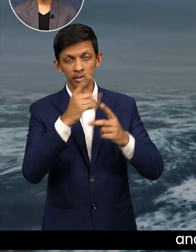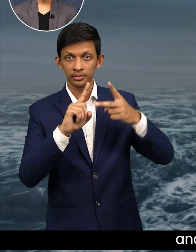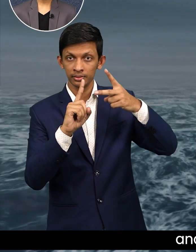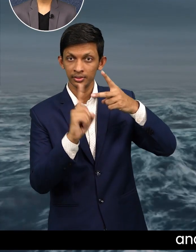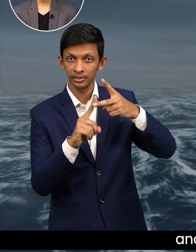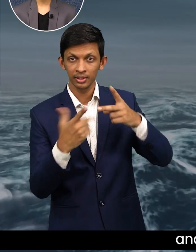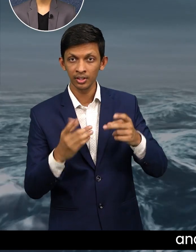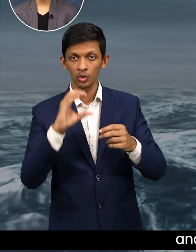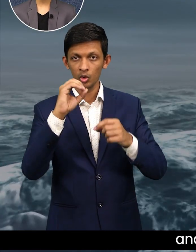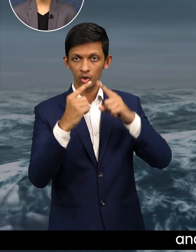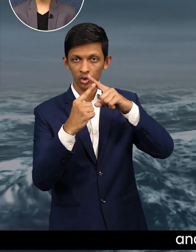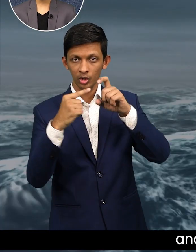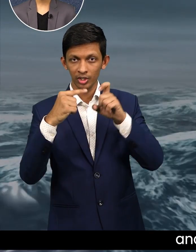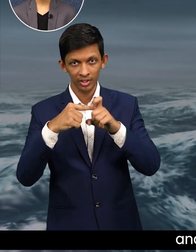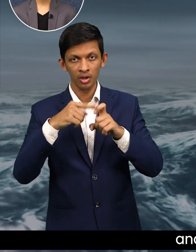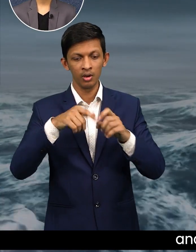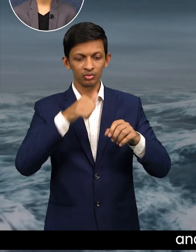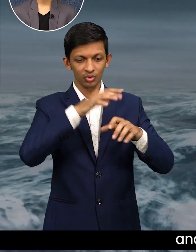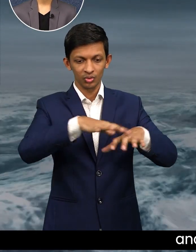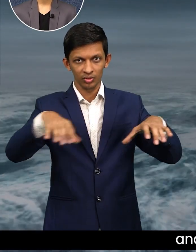and ocean thermal energy.